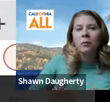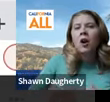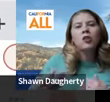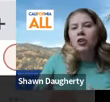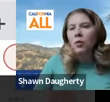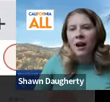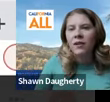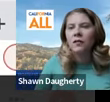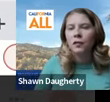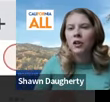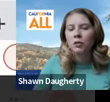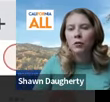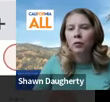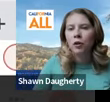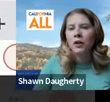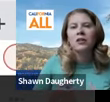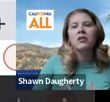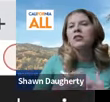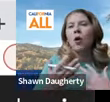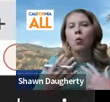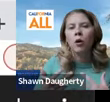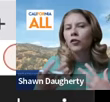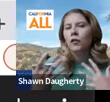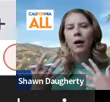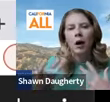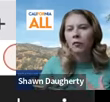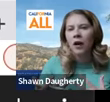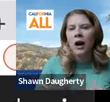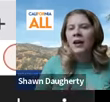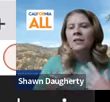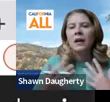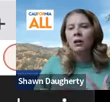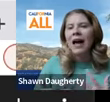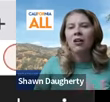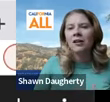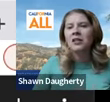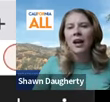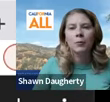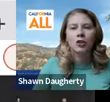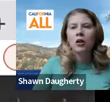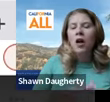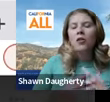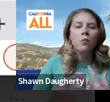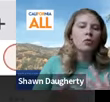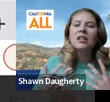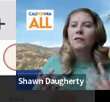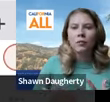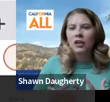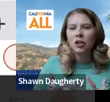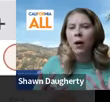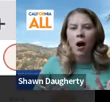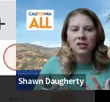distribution program, you're going to want to have that information before going in there. This is a wonderful, helpful guide that will allow us to capture the